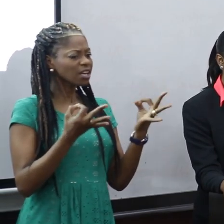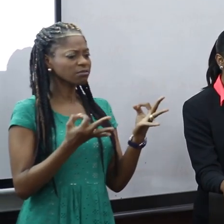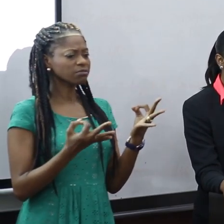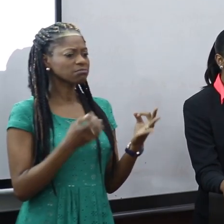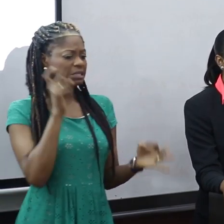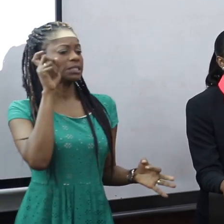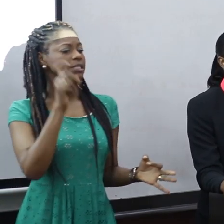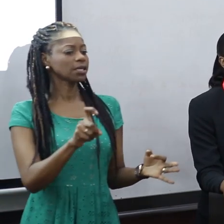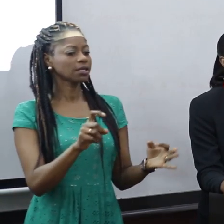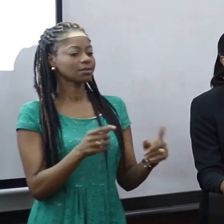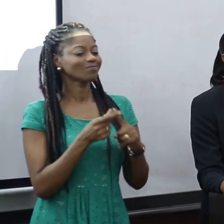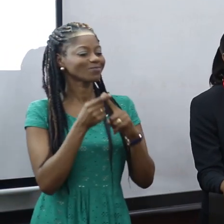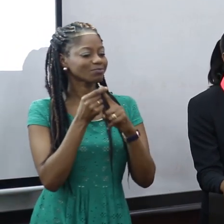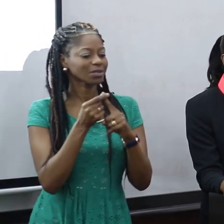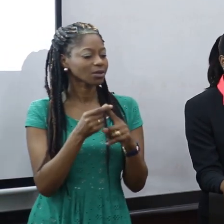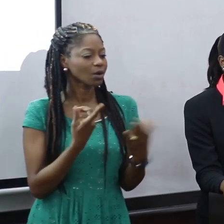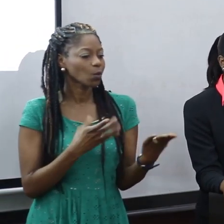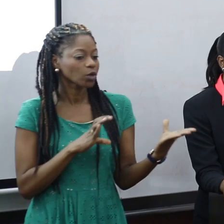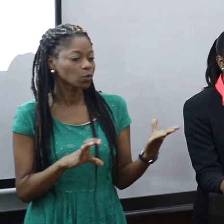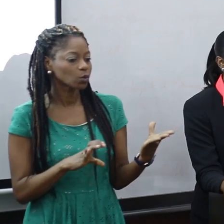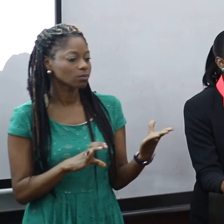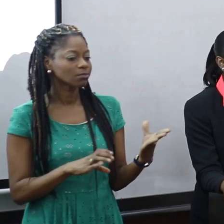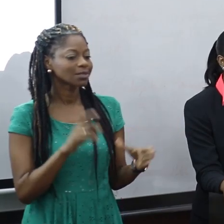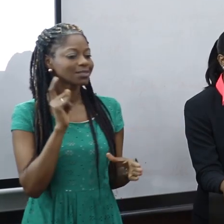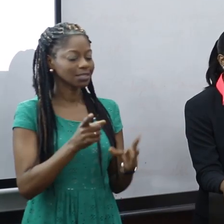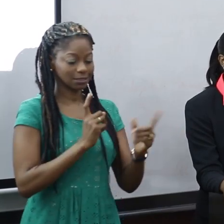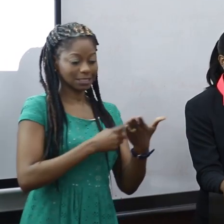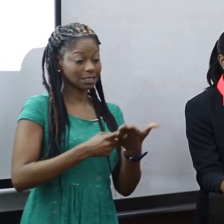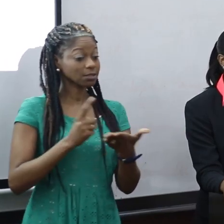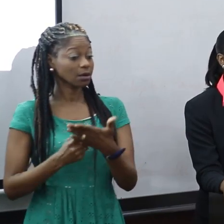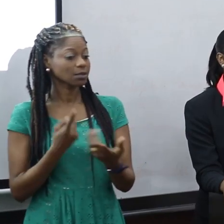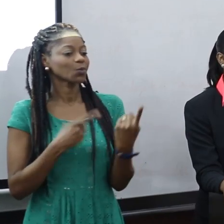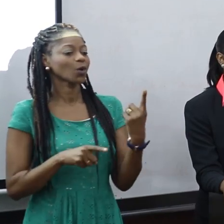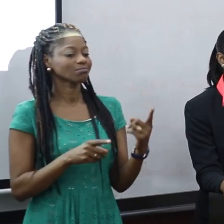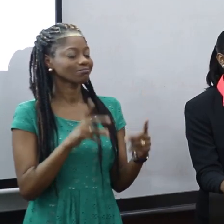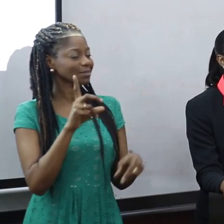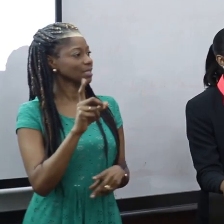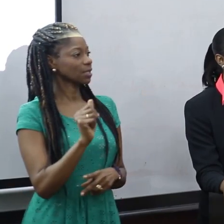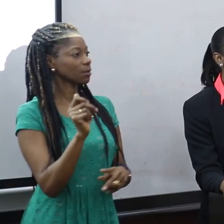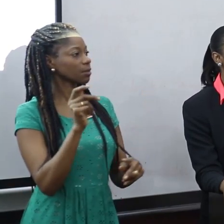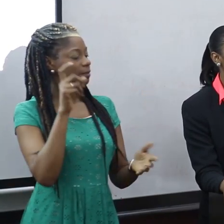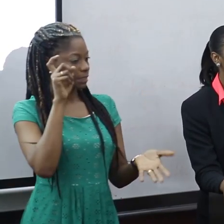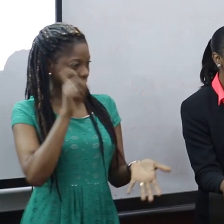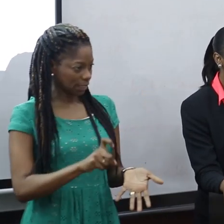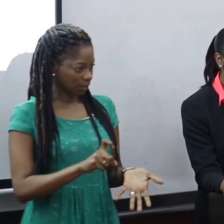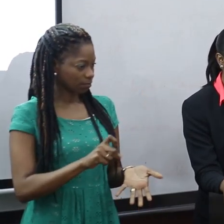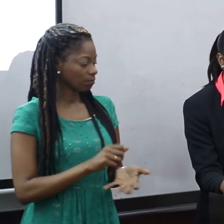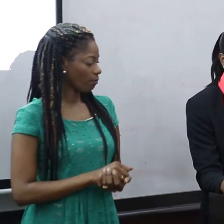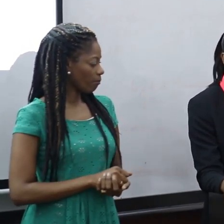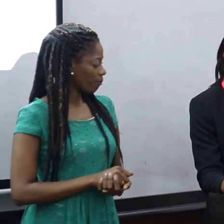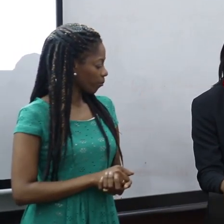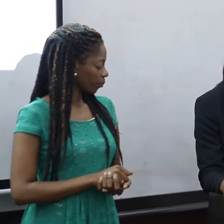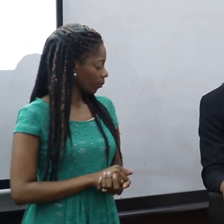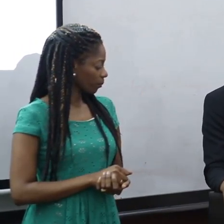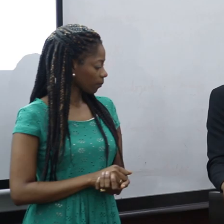persons, employing in its broadest sense the principle of reasonable accommodation, which is now trite law.